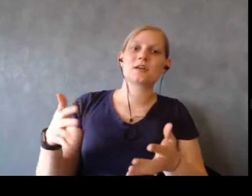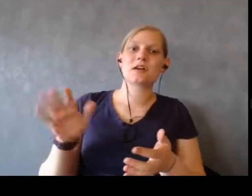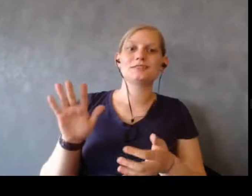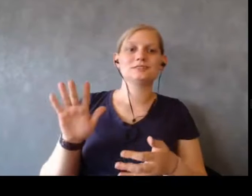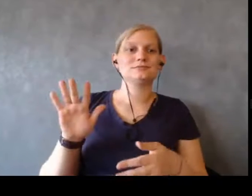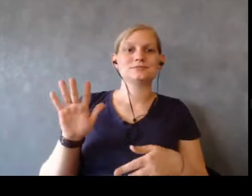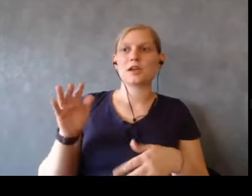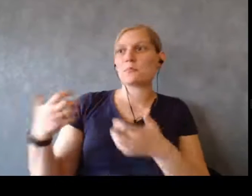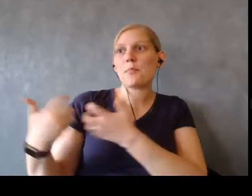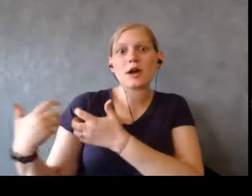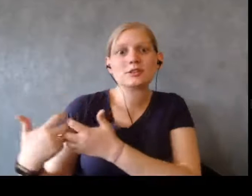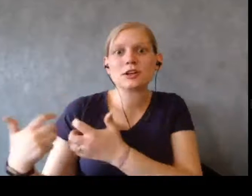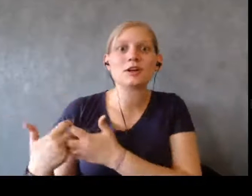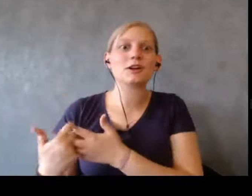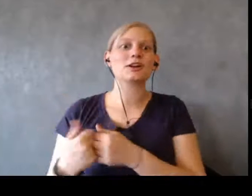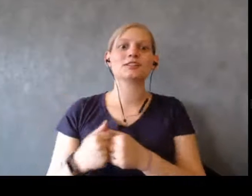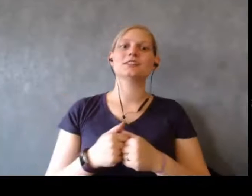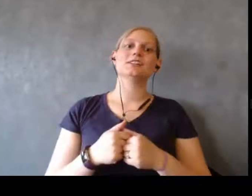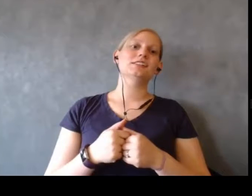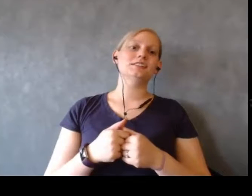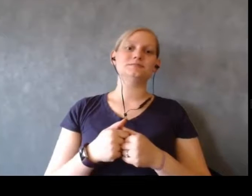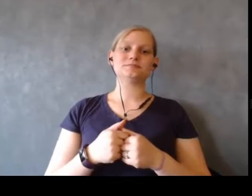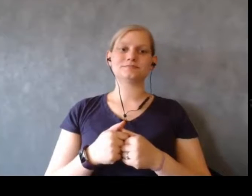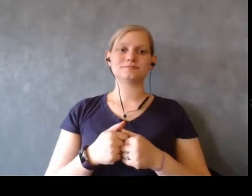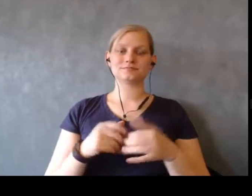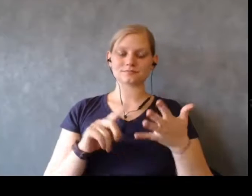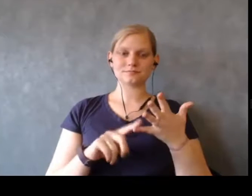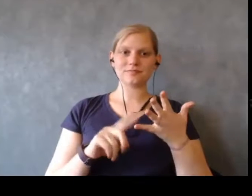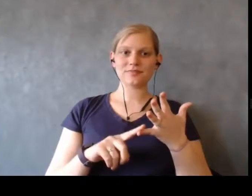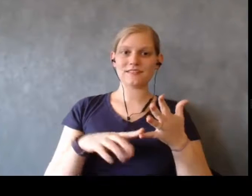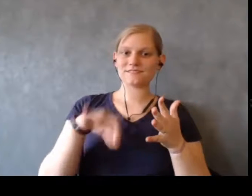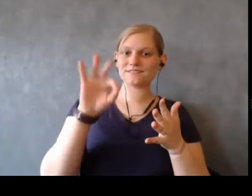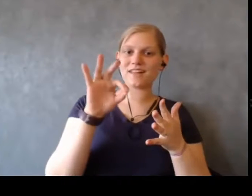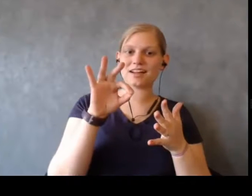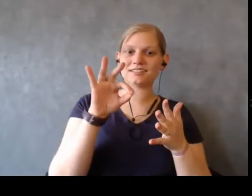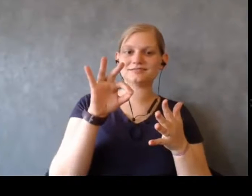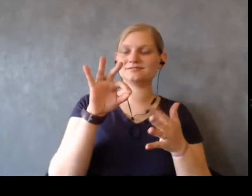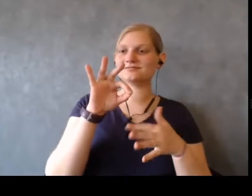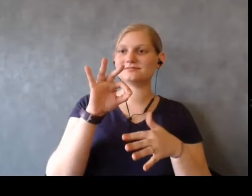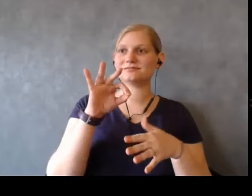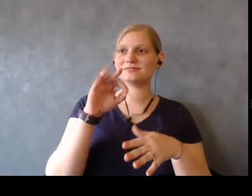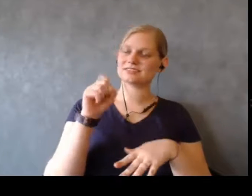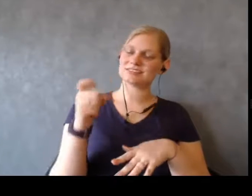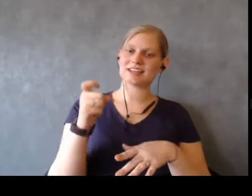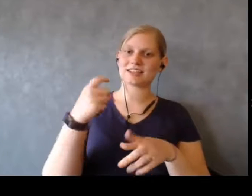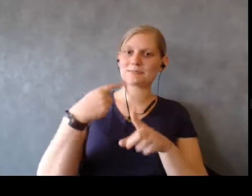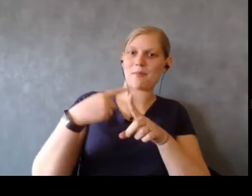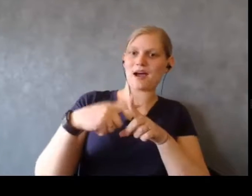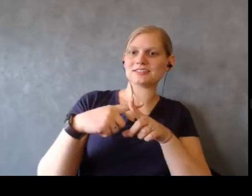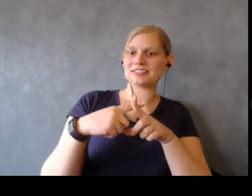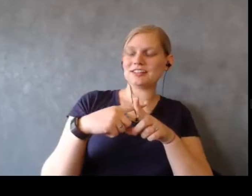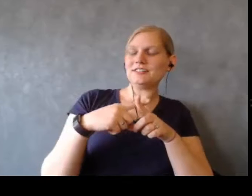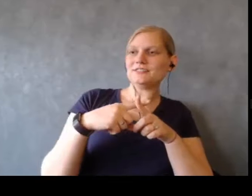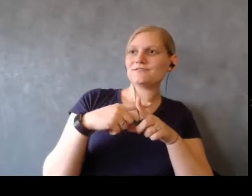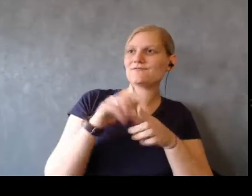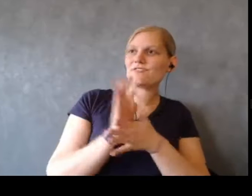or miss about your sex life together. Find a sex-positive video. Ted actually has several, including this orgasm talk, and